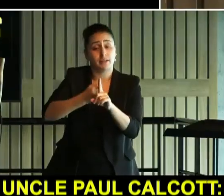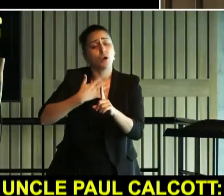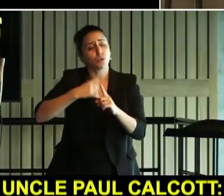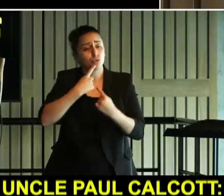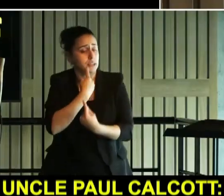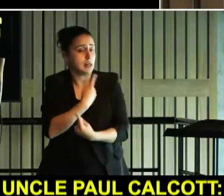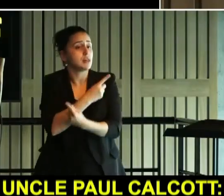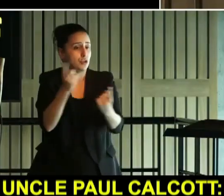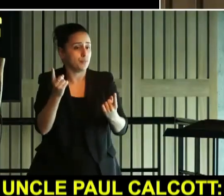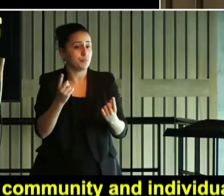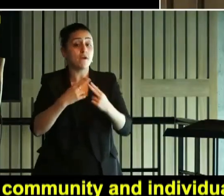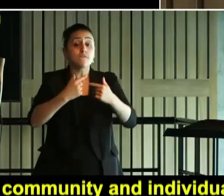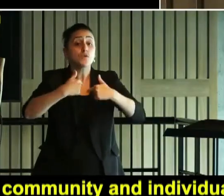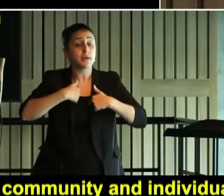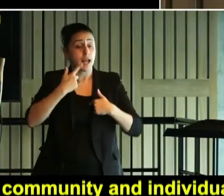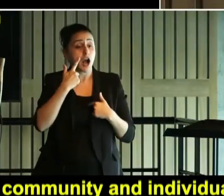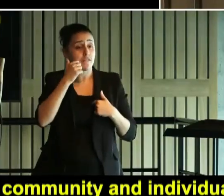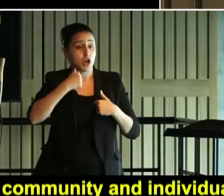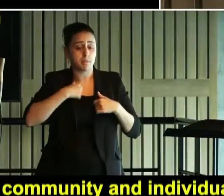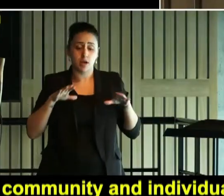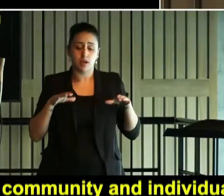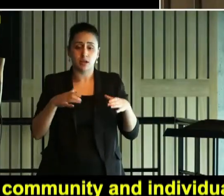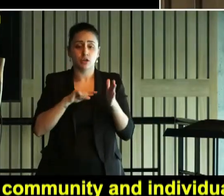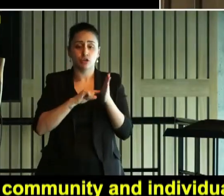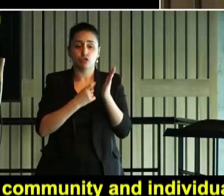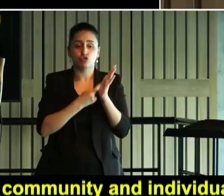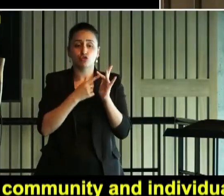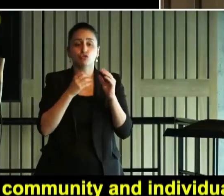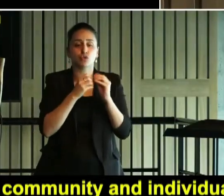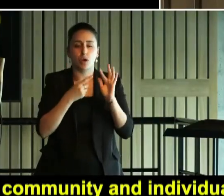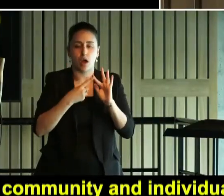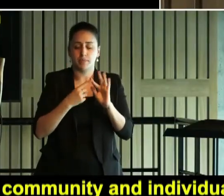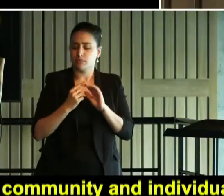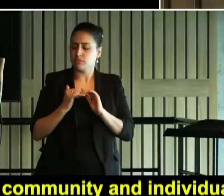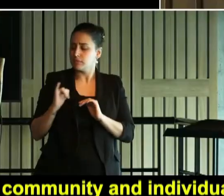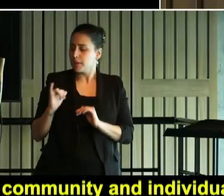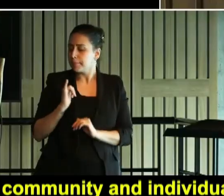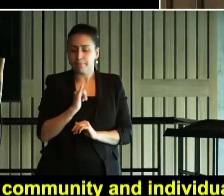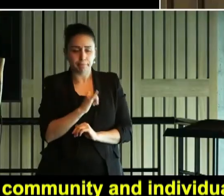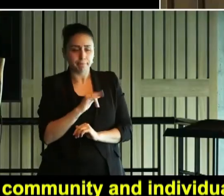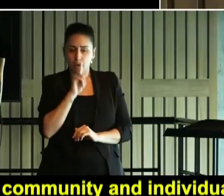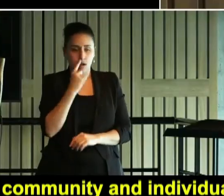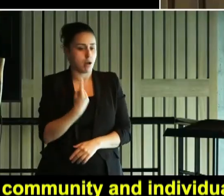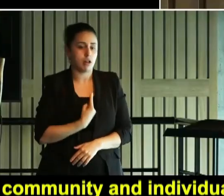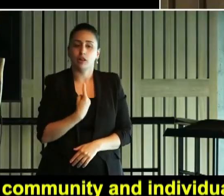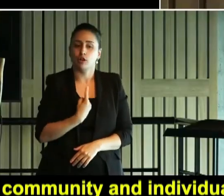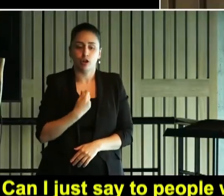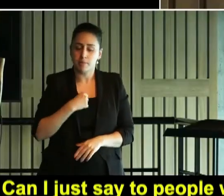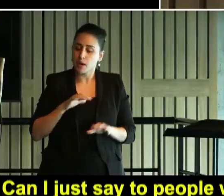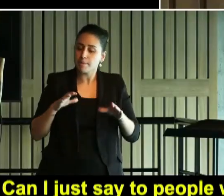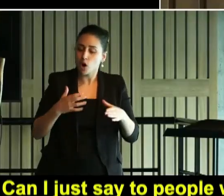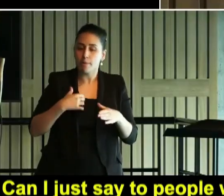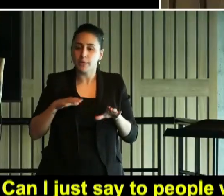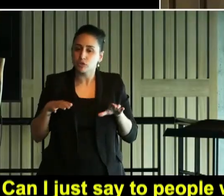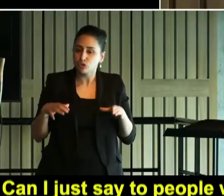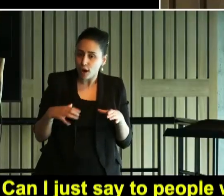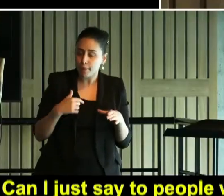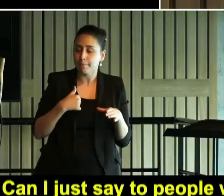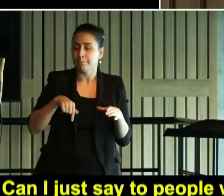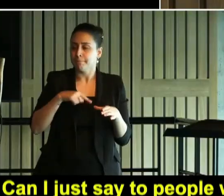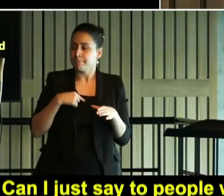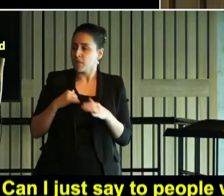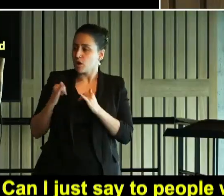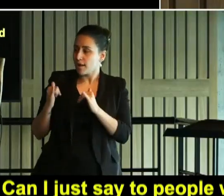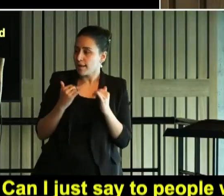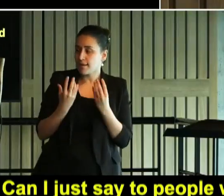people, what works for me is I found my tribe. So you can't do it on your own. So I found my tribe and mob that I hang out with. And a